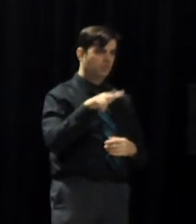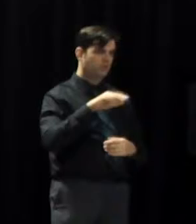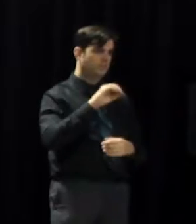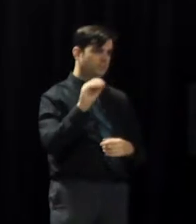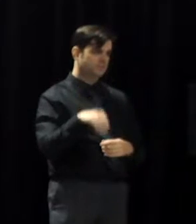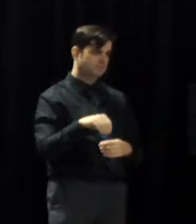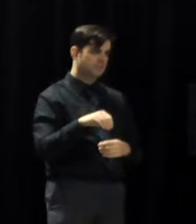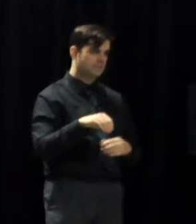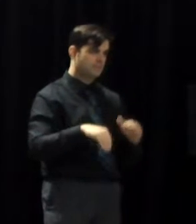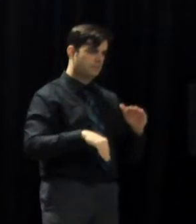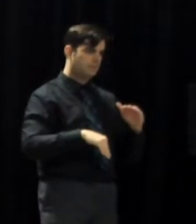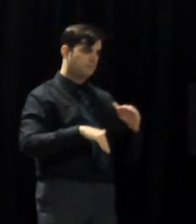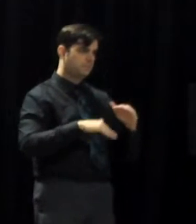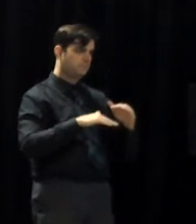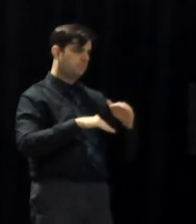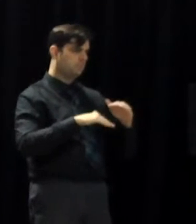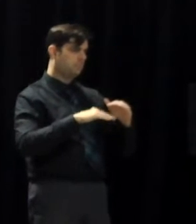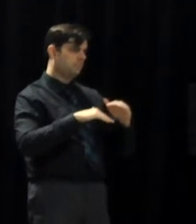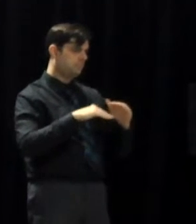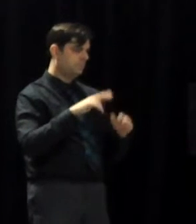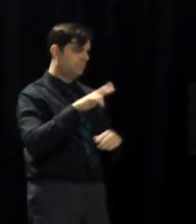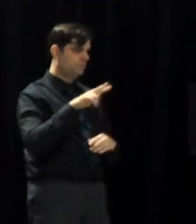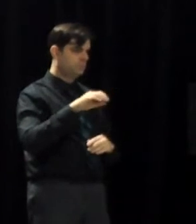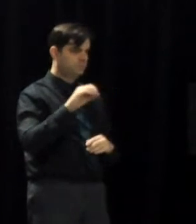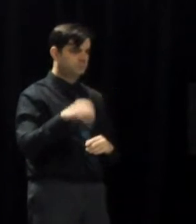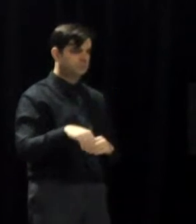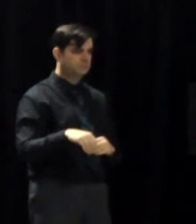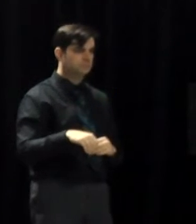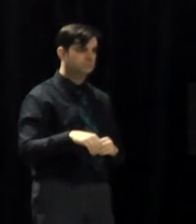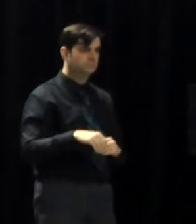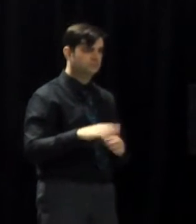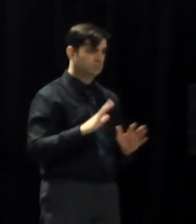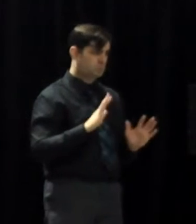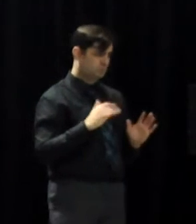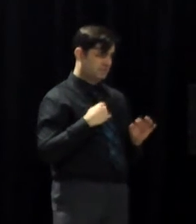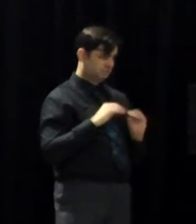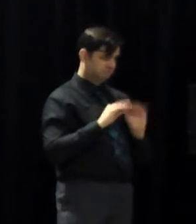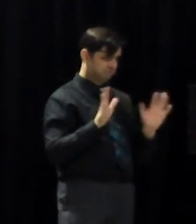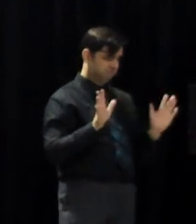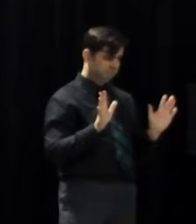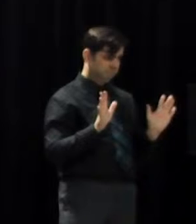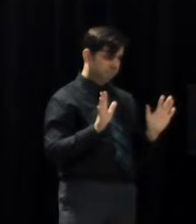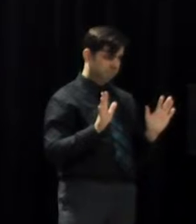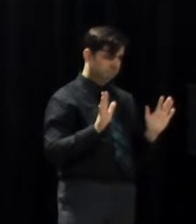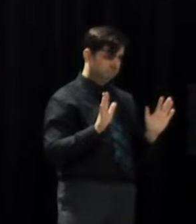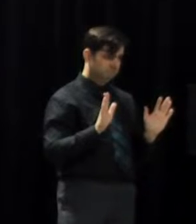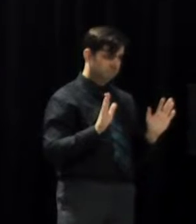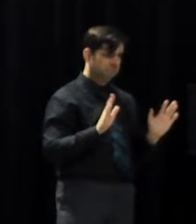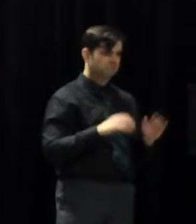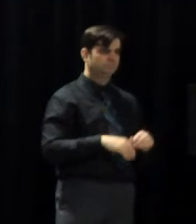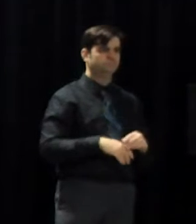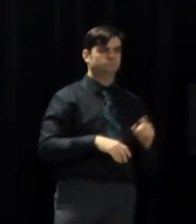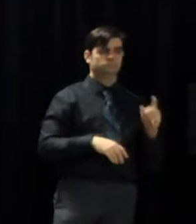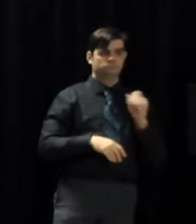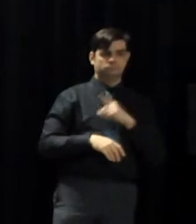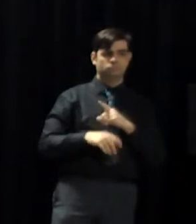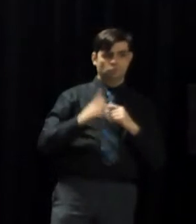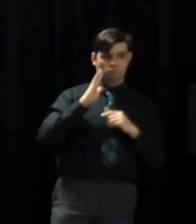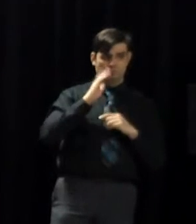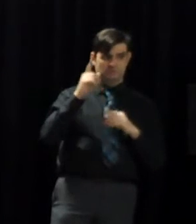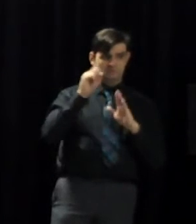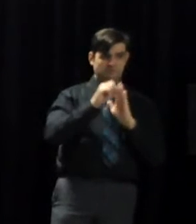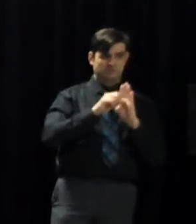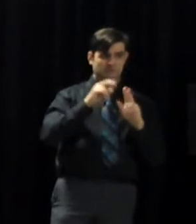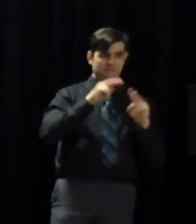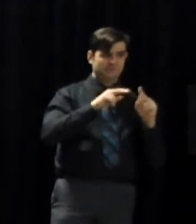capacity there. That's my understanding. Will they look at that county by county, or is that a regional? It will be